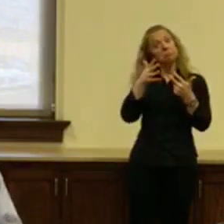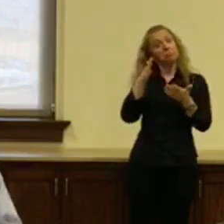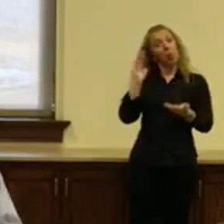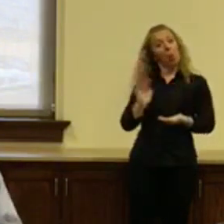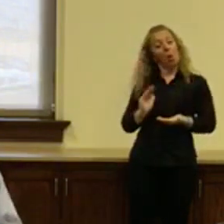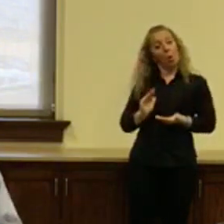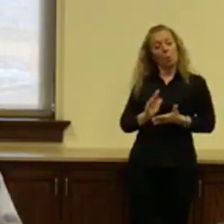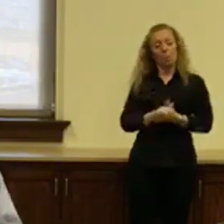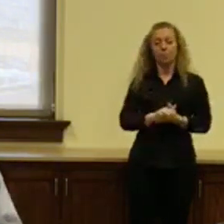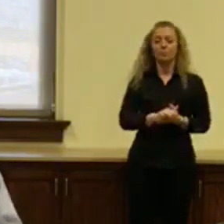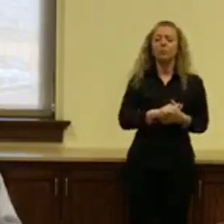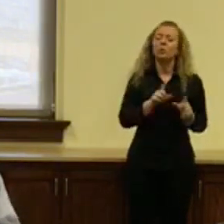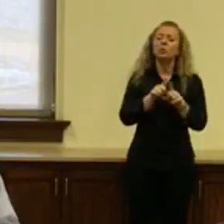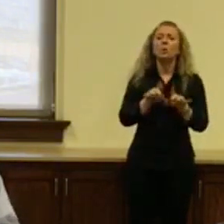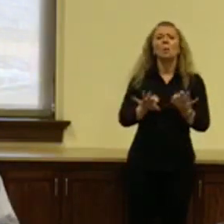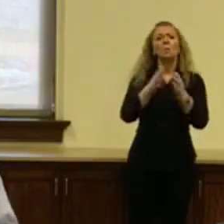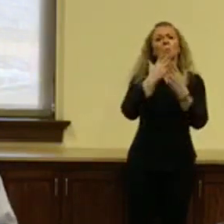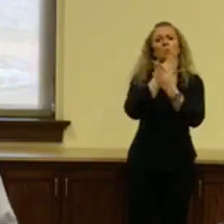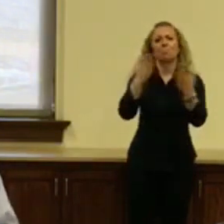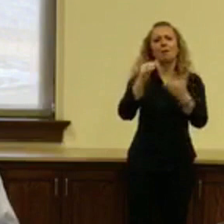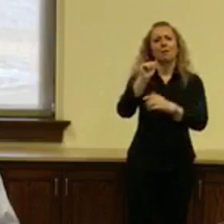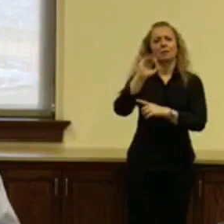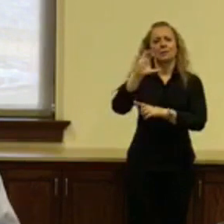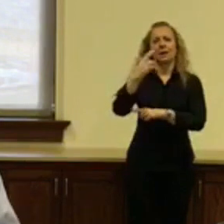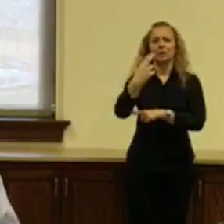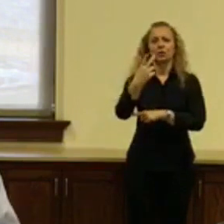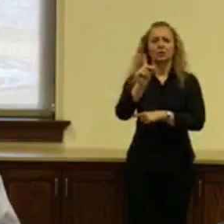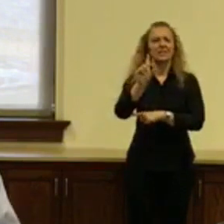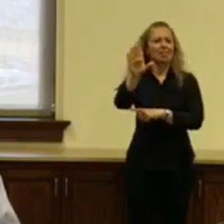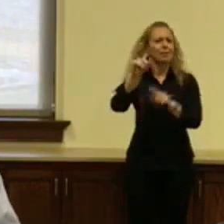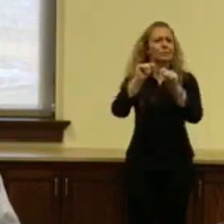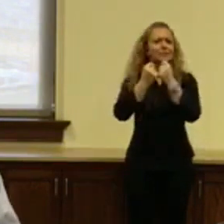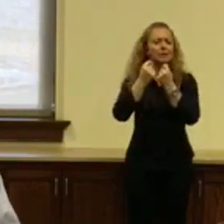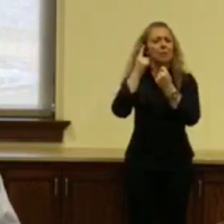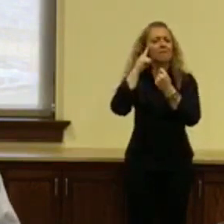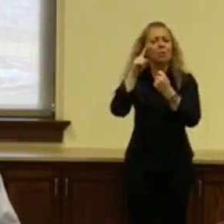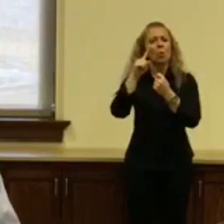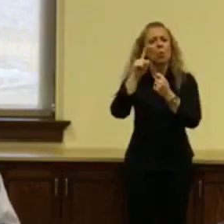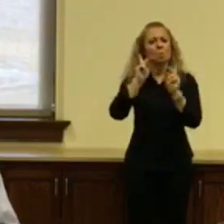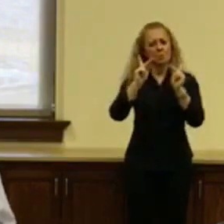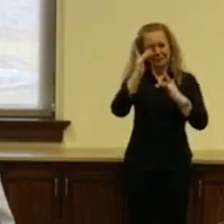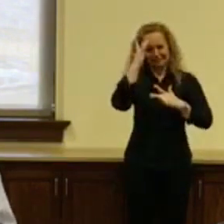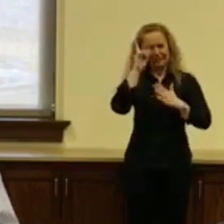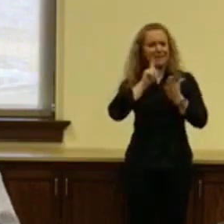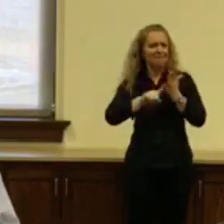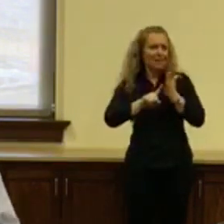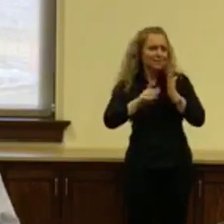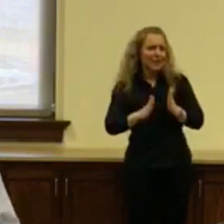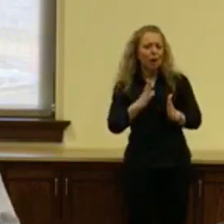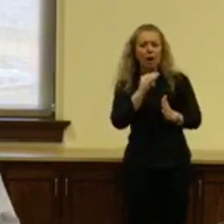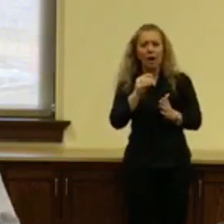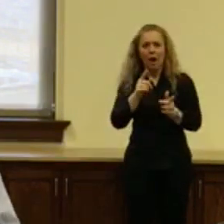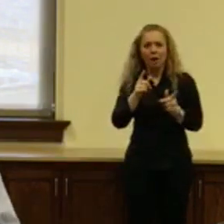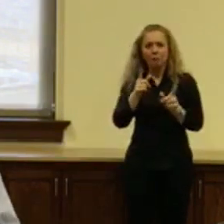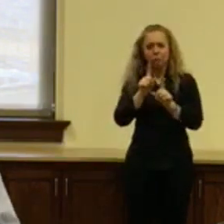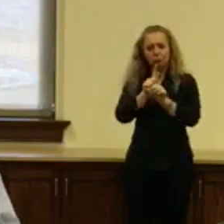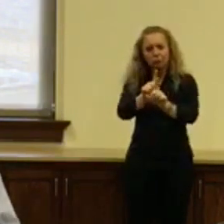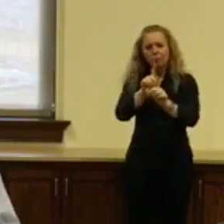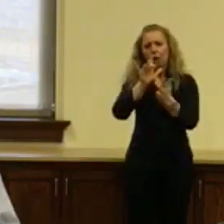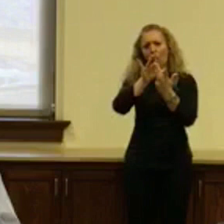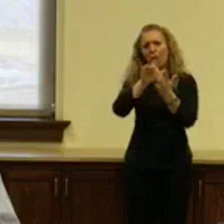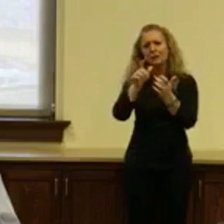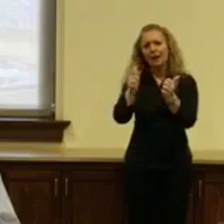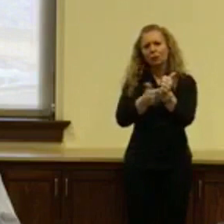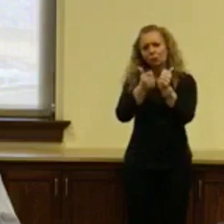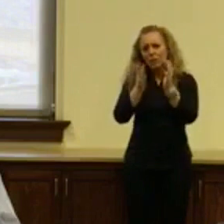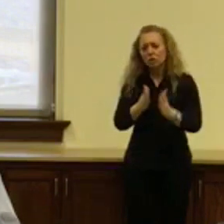thank the county health department's team of case investigators and contact tracers, including a team of medical students from the University of Pittsburgh